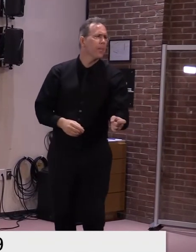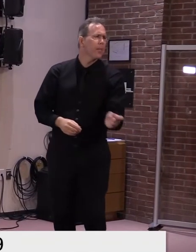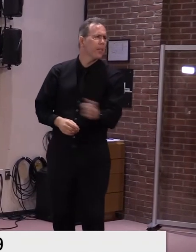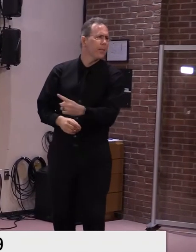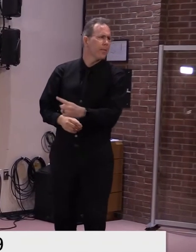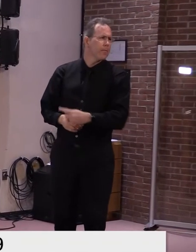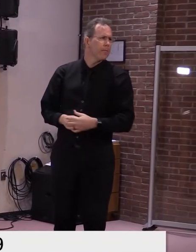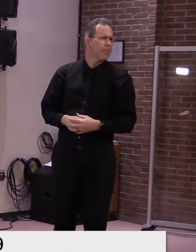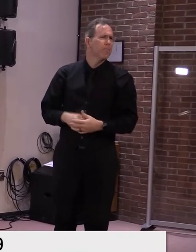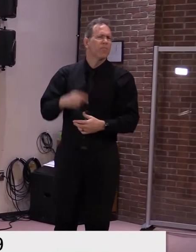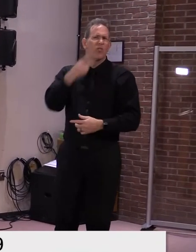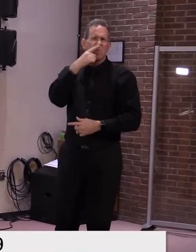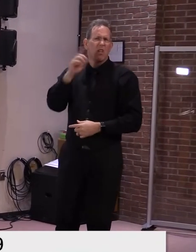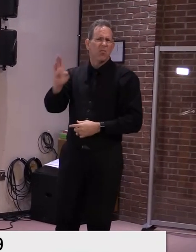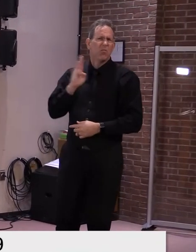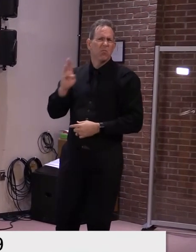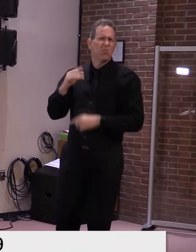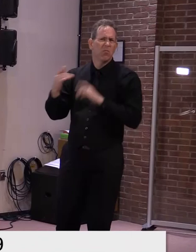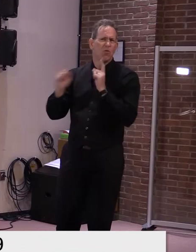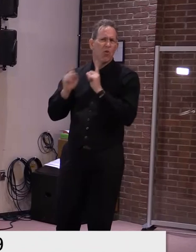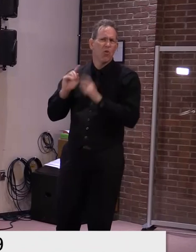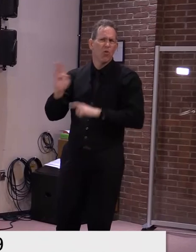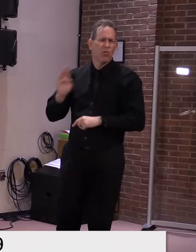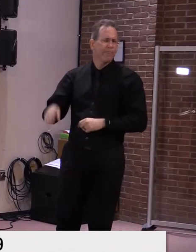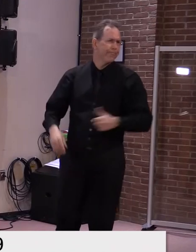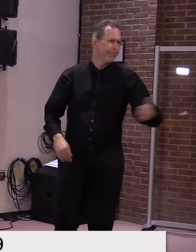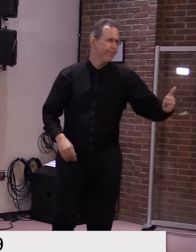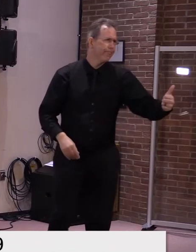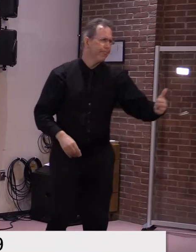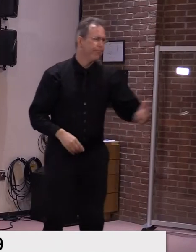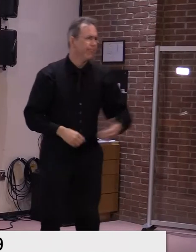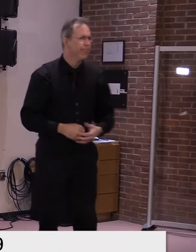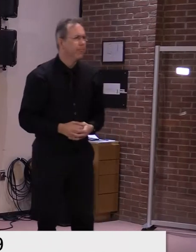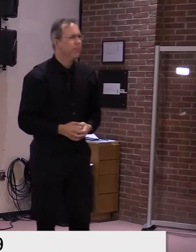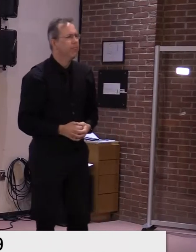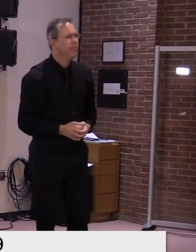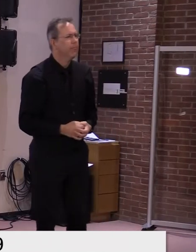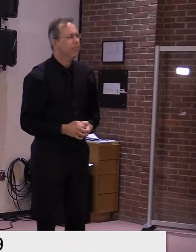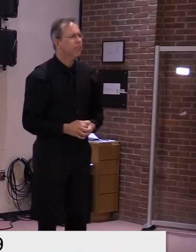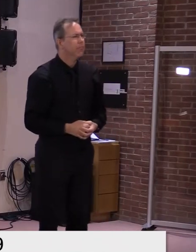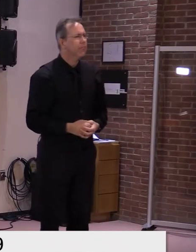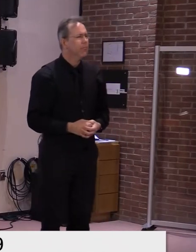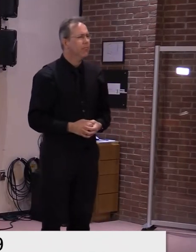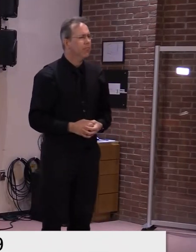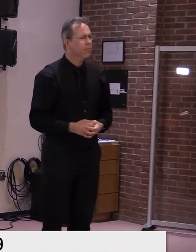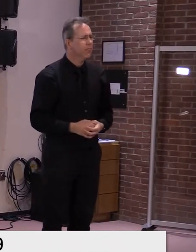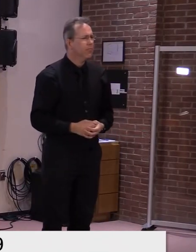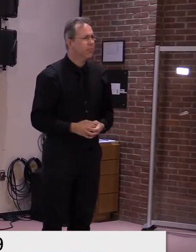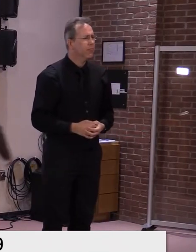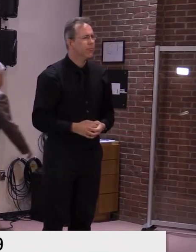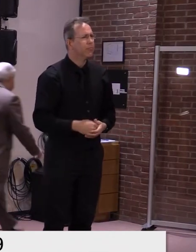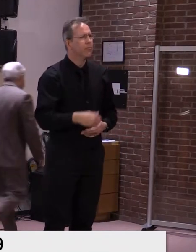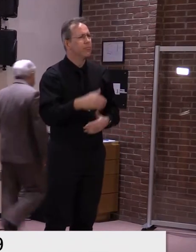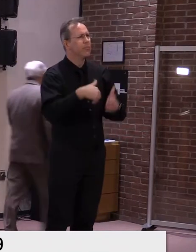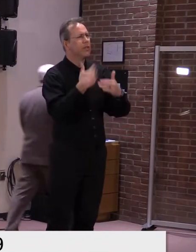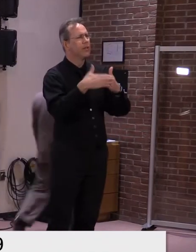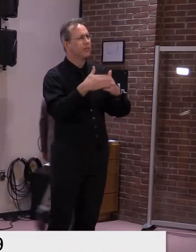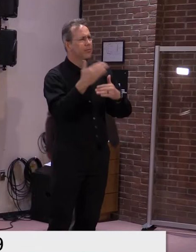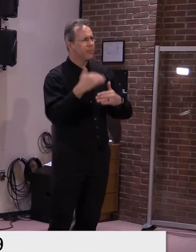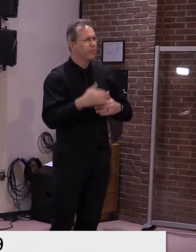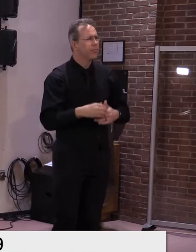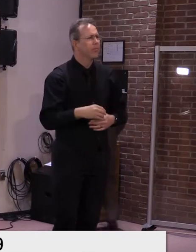Okay, thank you. Great, thank you. Peter Hirschfeld, VPR.